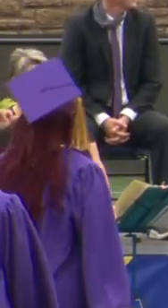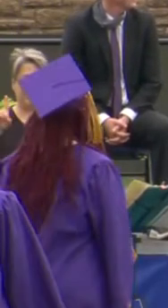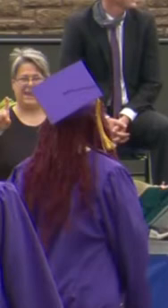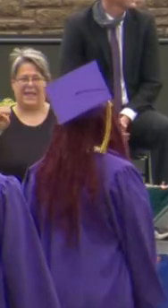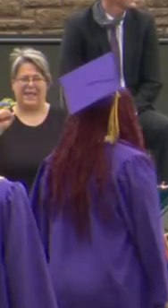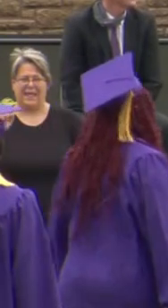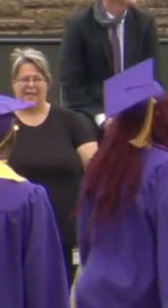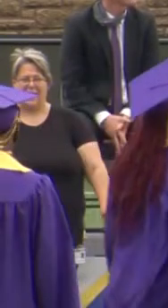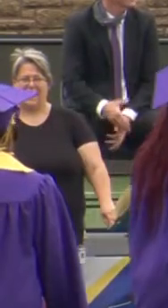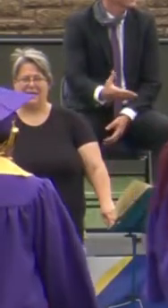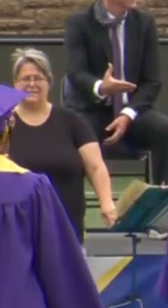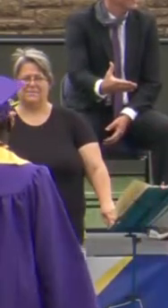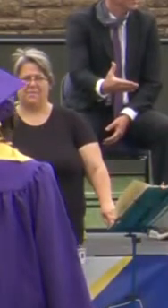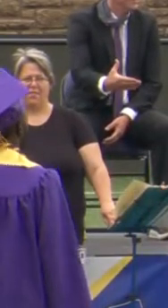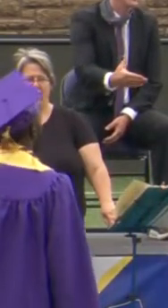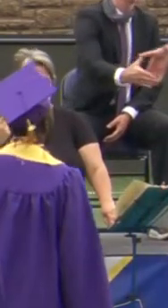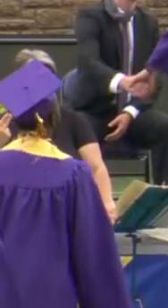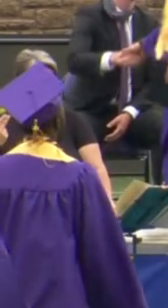Catherine Squitieri.